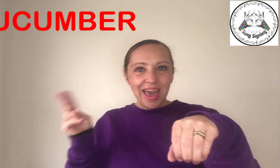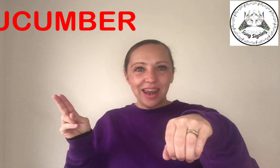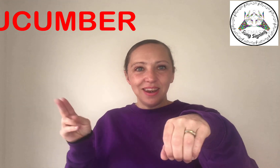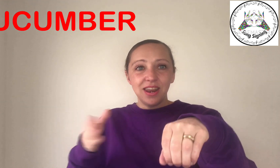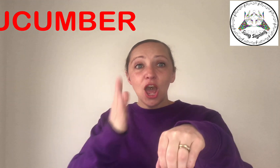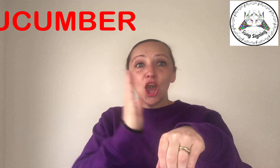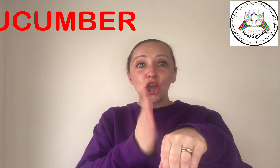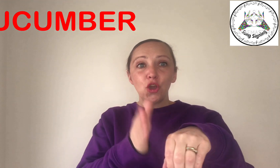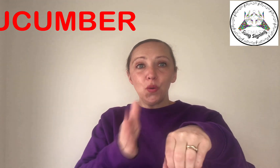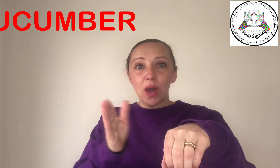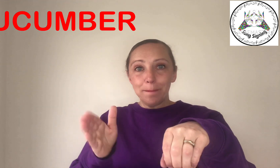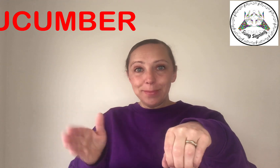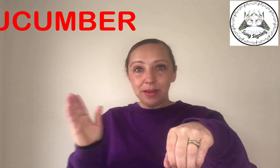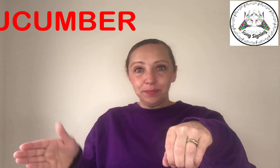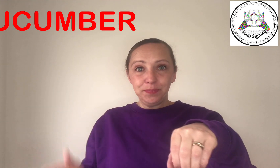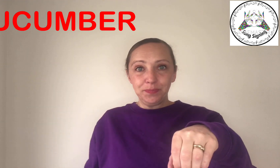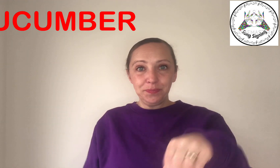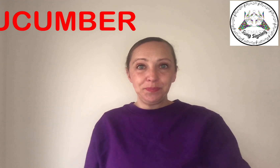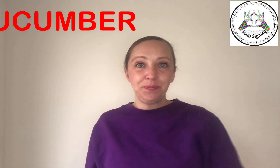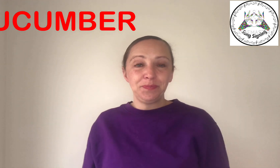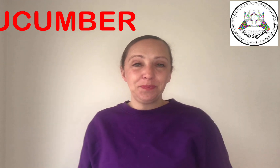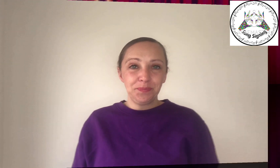Again, cucumber.